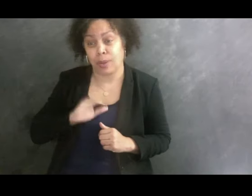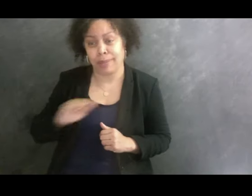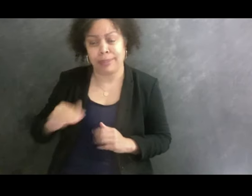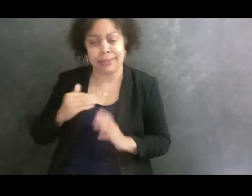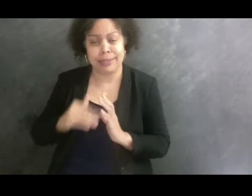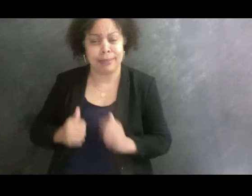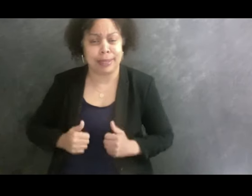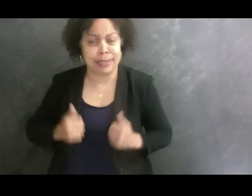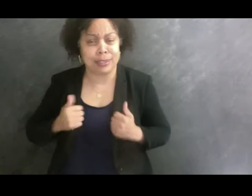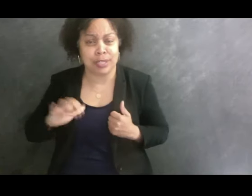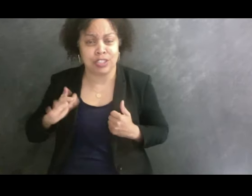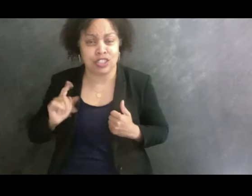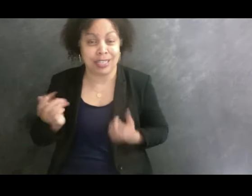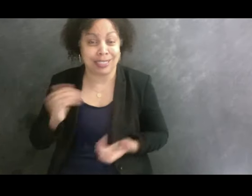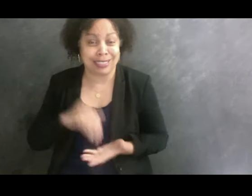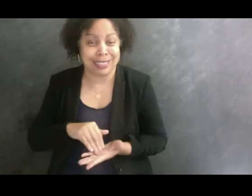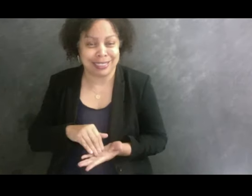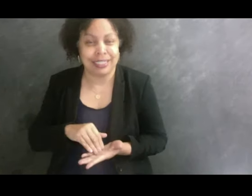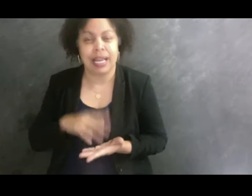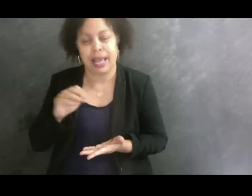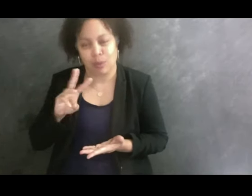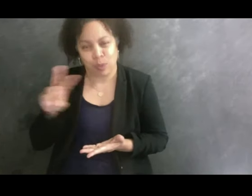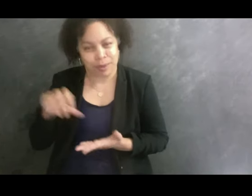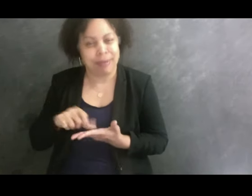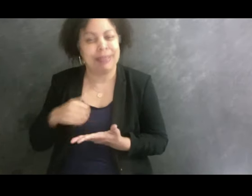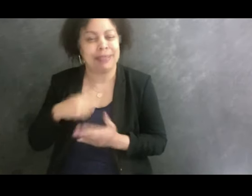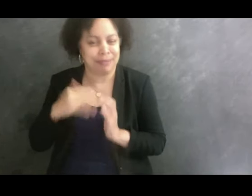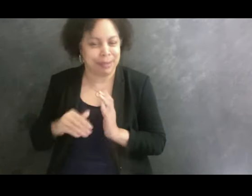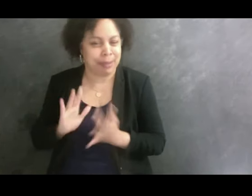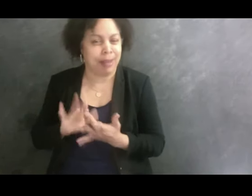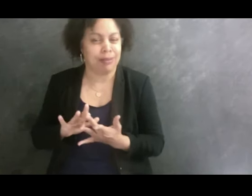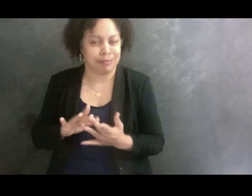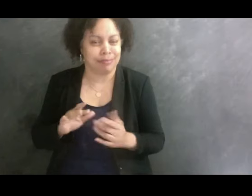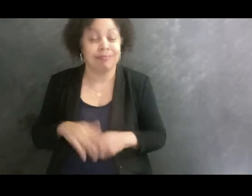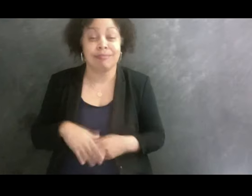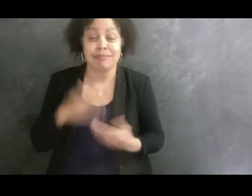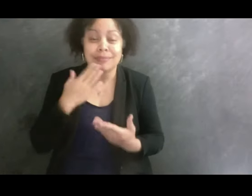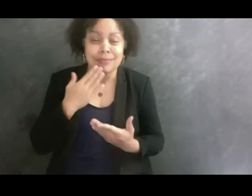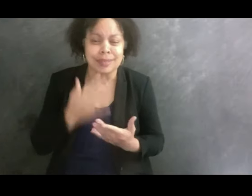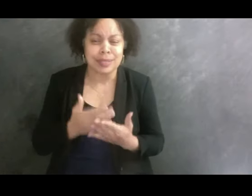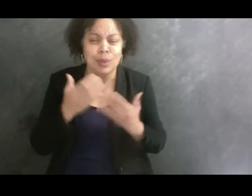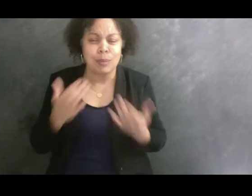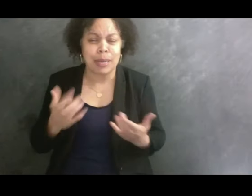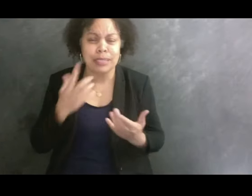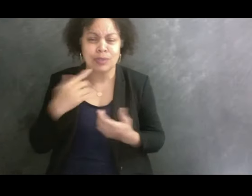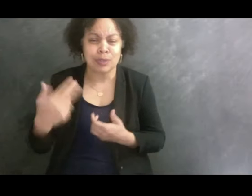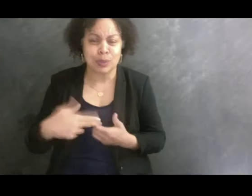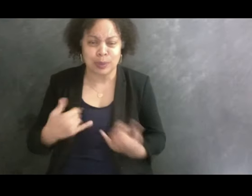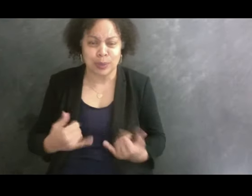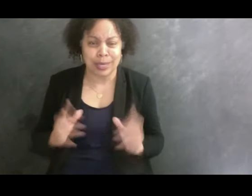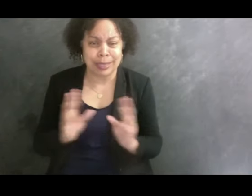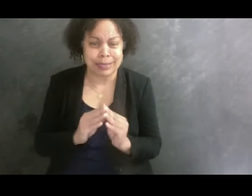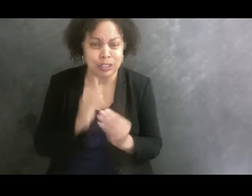in the chat one more time. It's also on our website, so you can find it. Thank you all so much for attending the info session